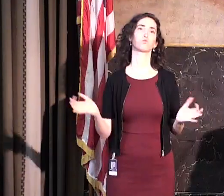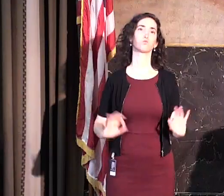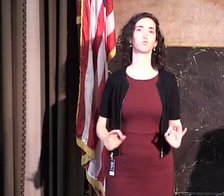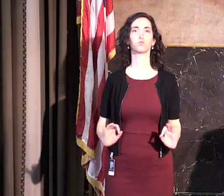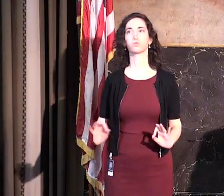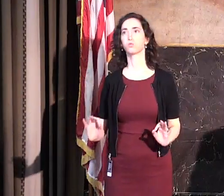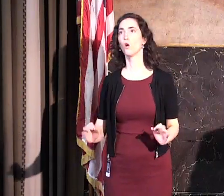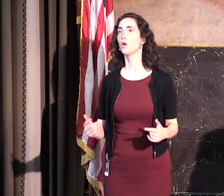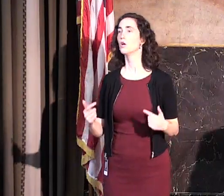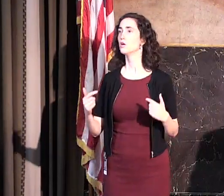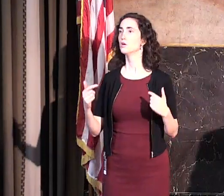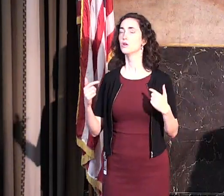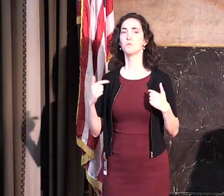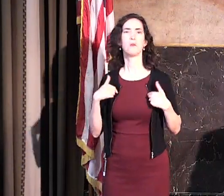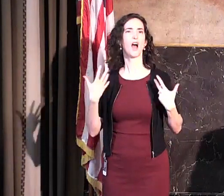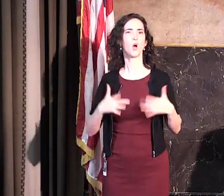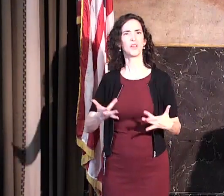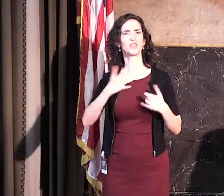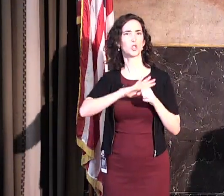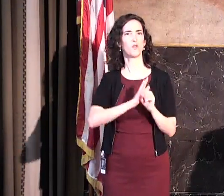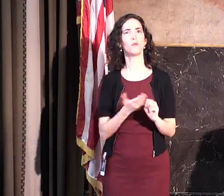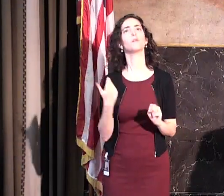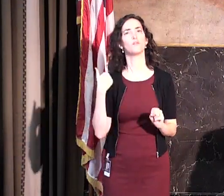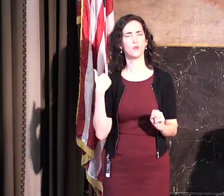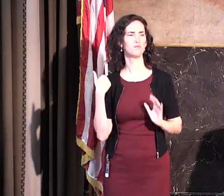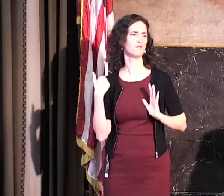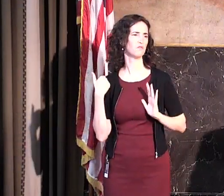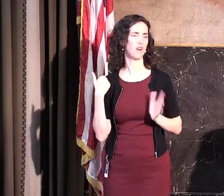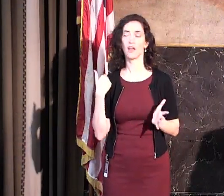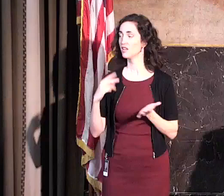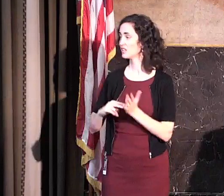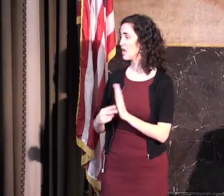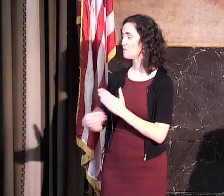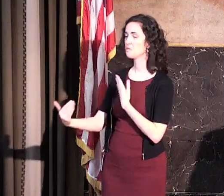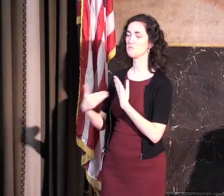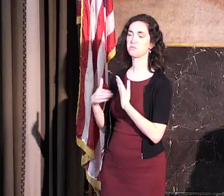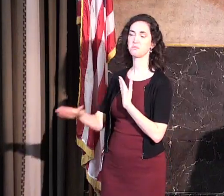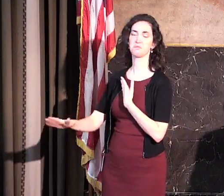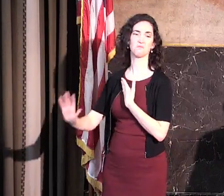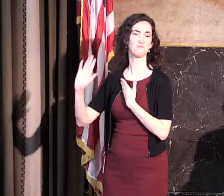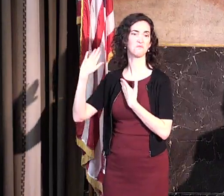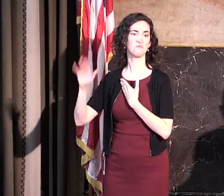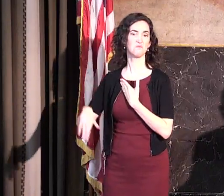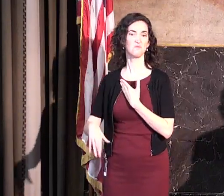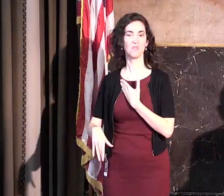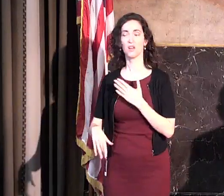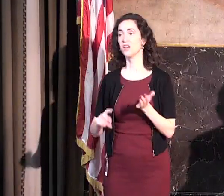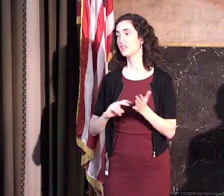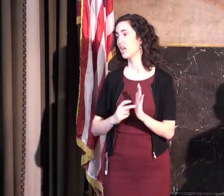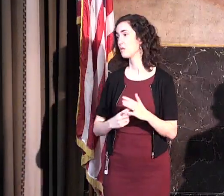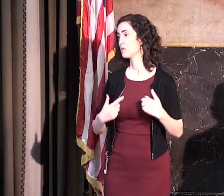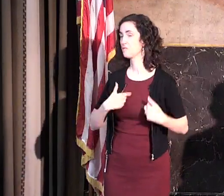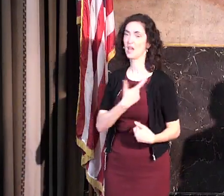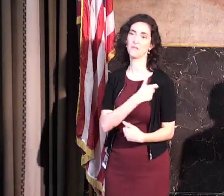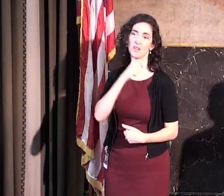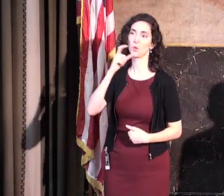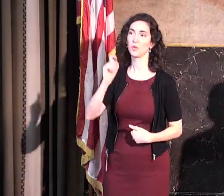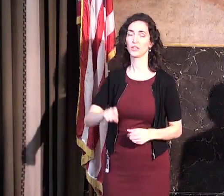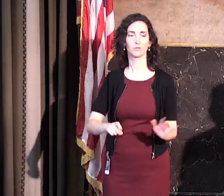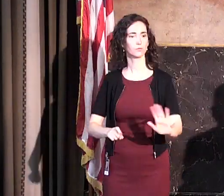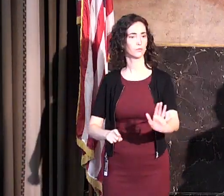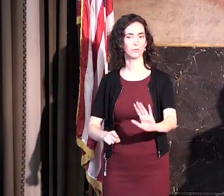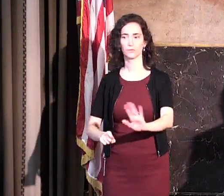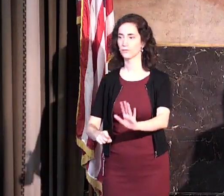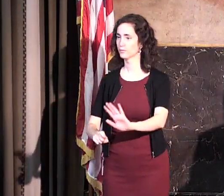that if you've already had COVID, that you have a level of protection that means that you don't need to be vaccinated.